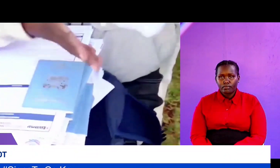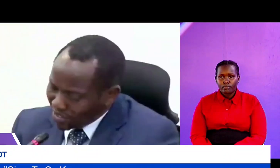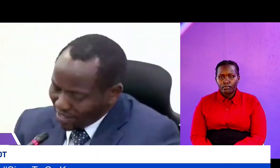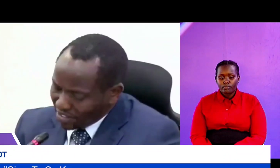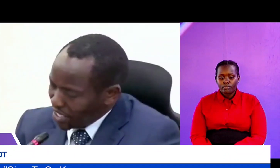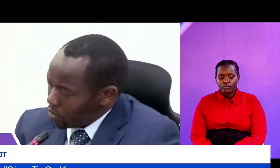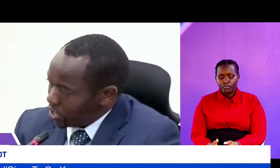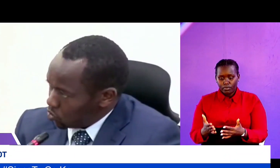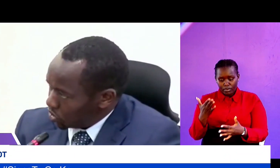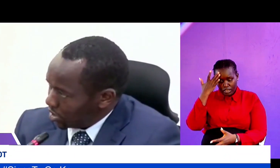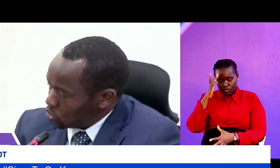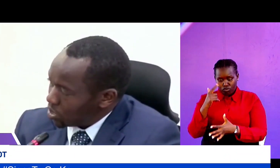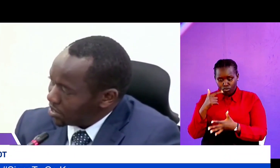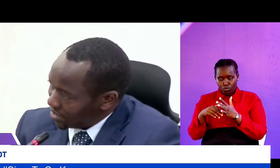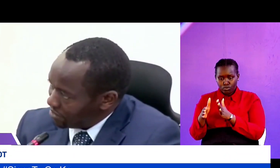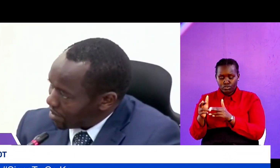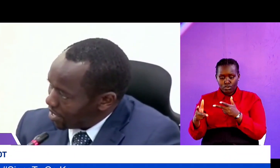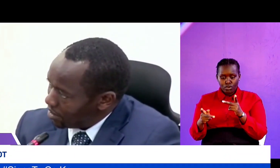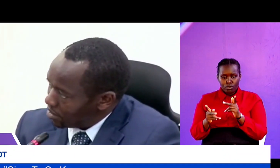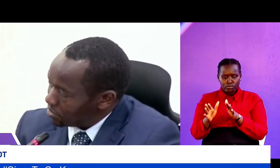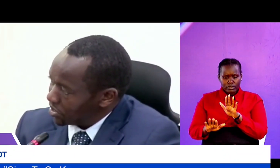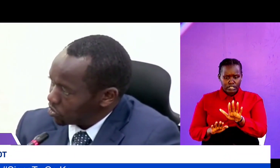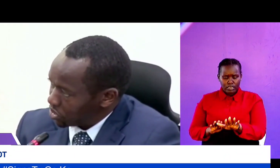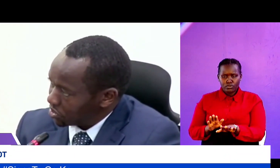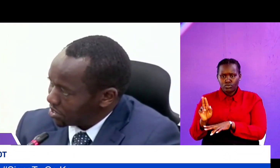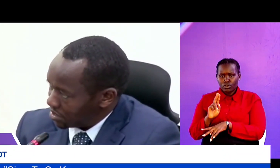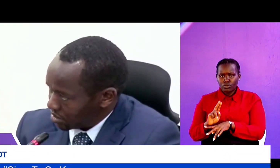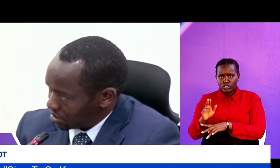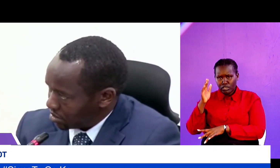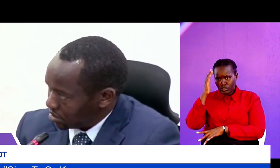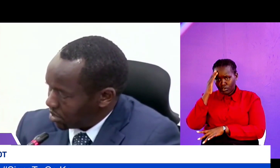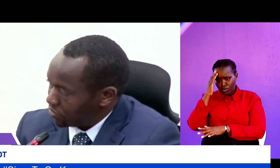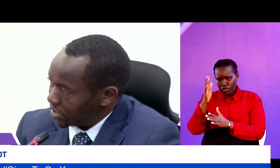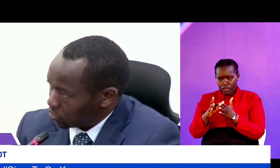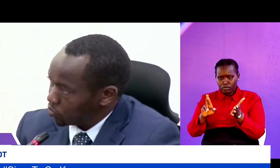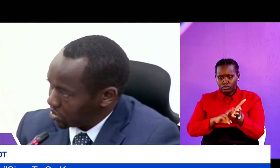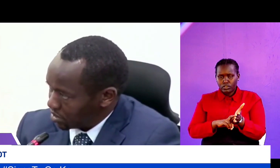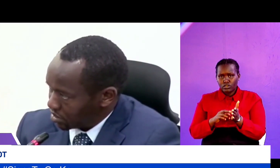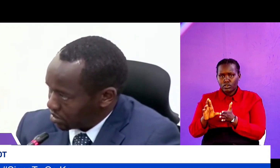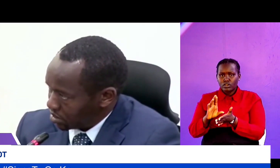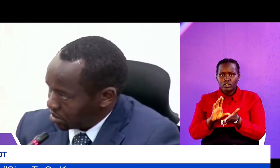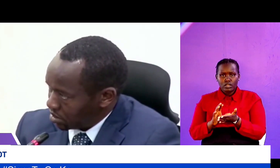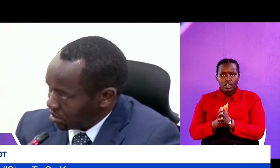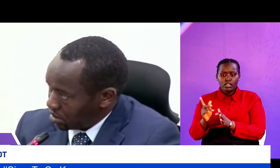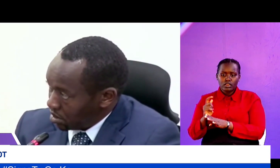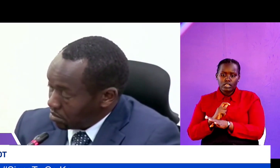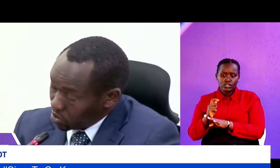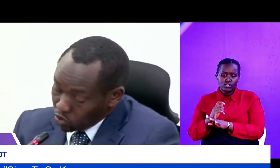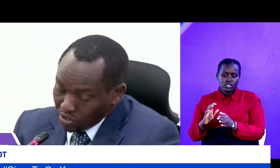what criteria we are using to identify the registration centers and the recruitment centers. Because Waziri,